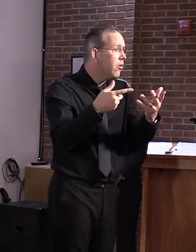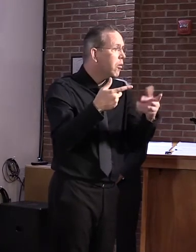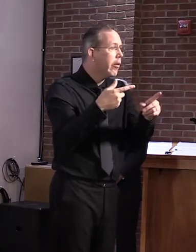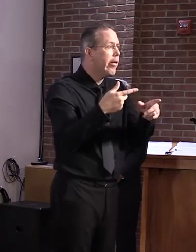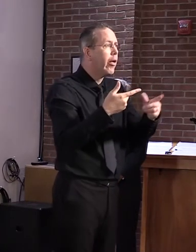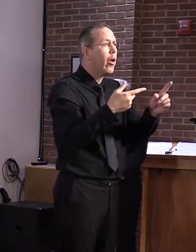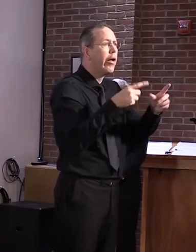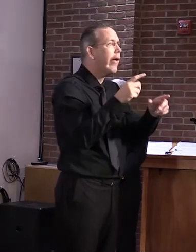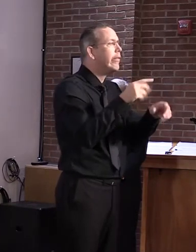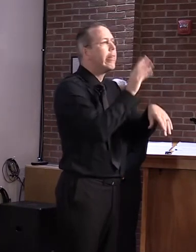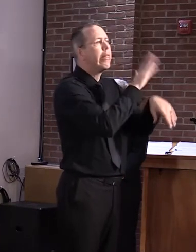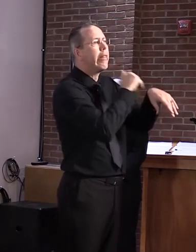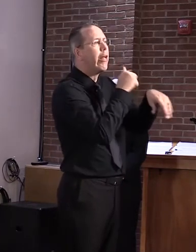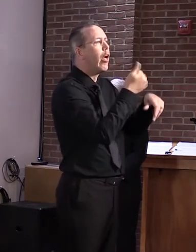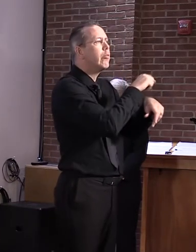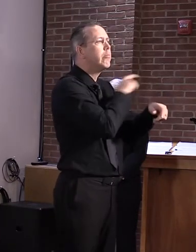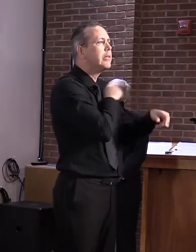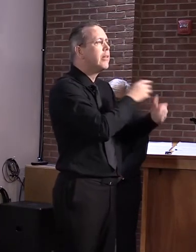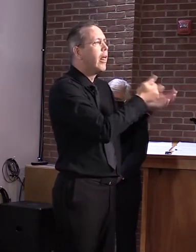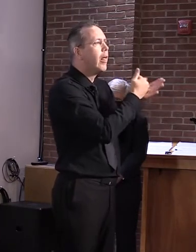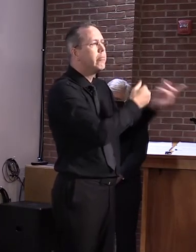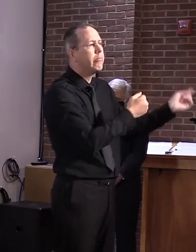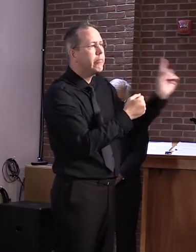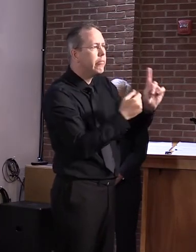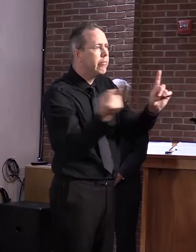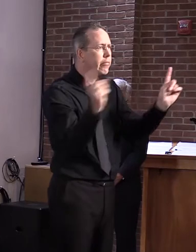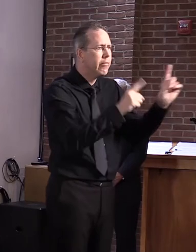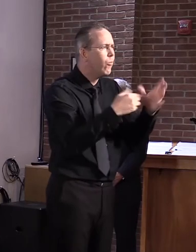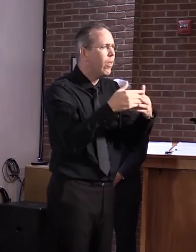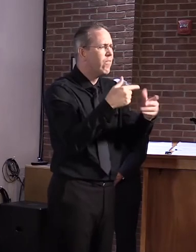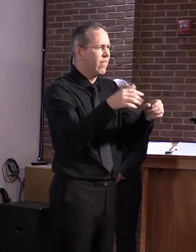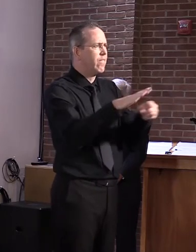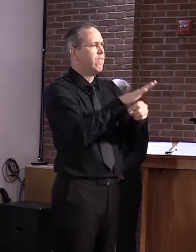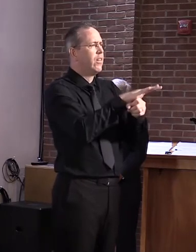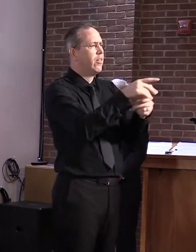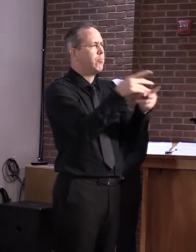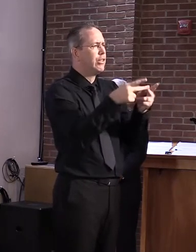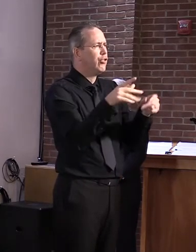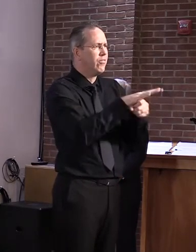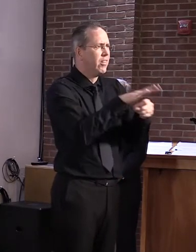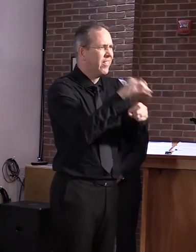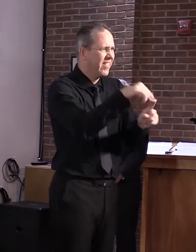while there were departments that clearly have had cases, they apparently didn't